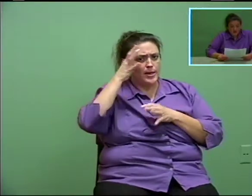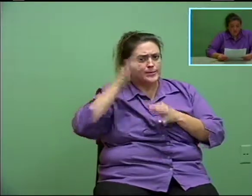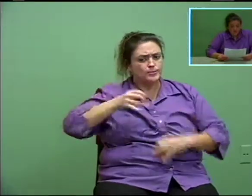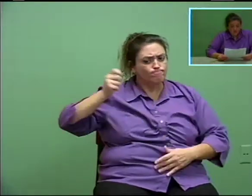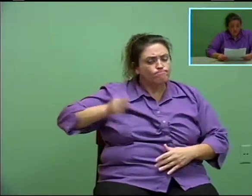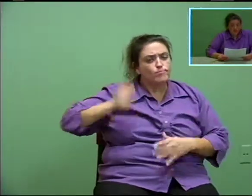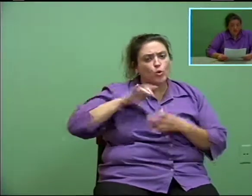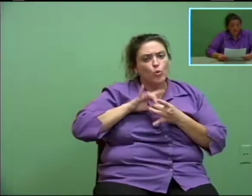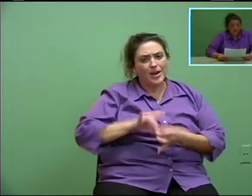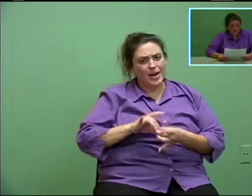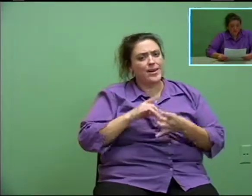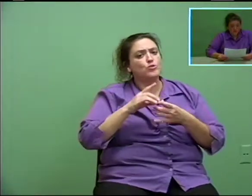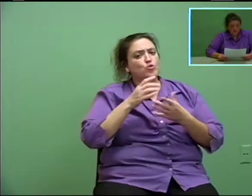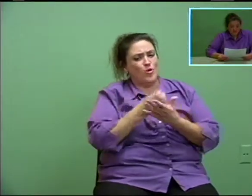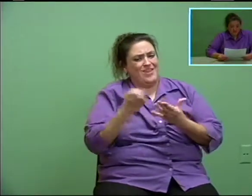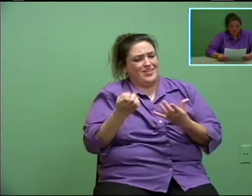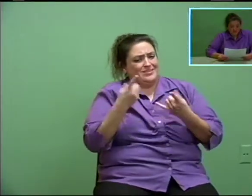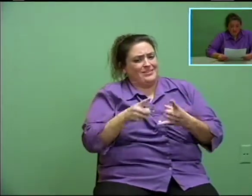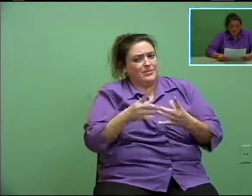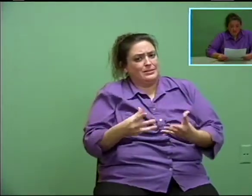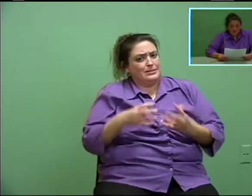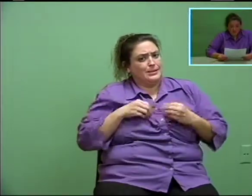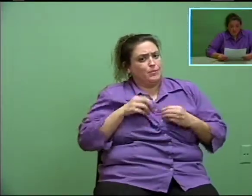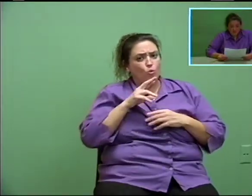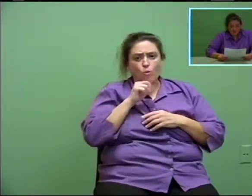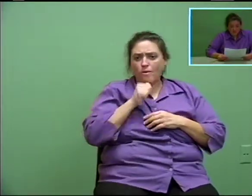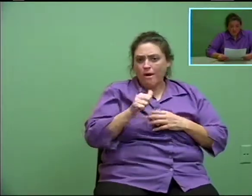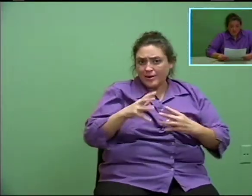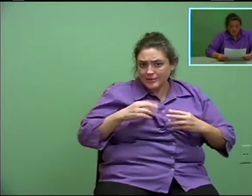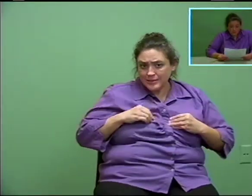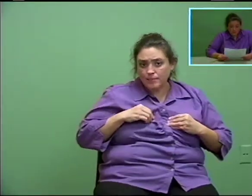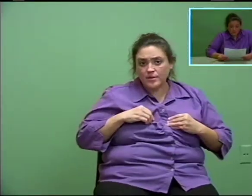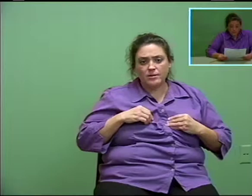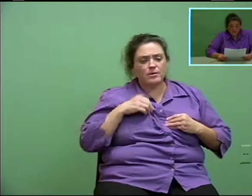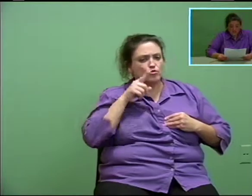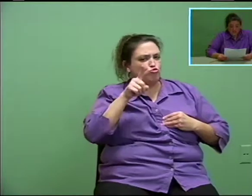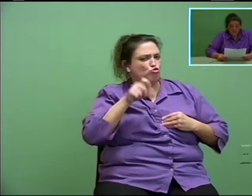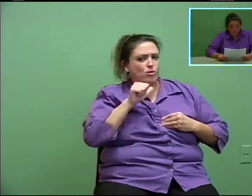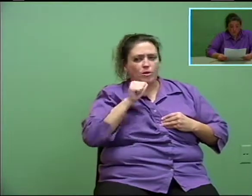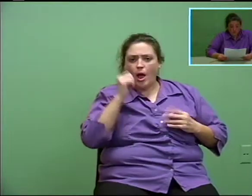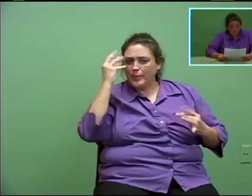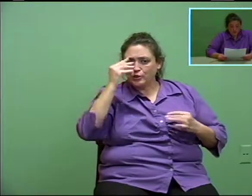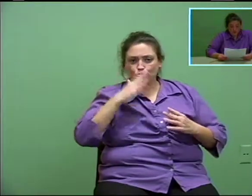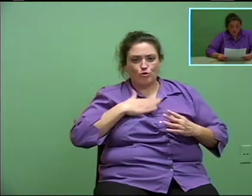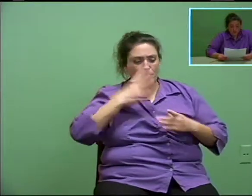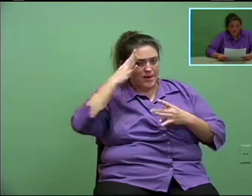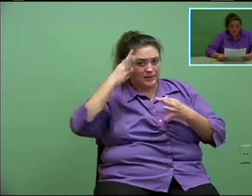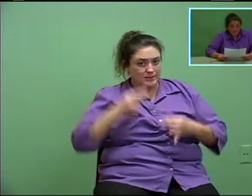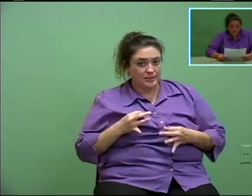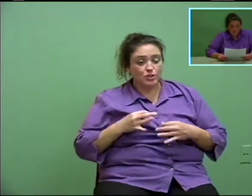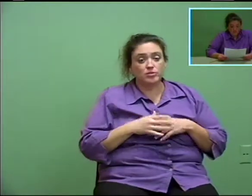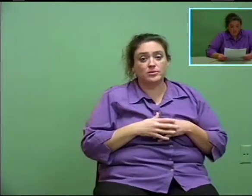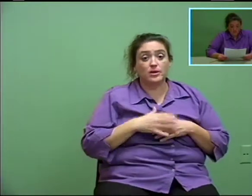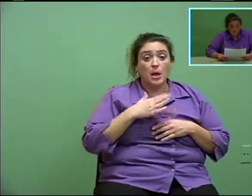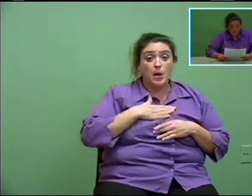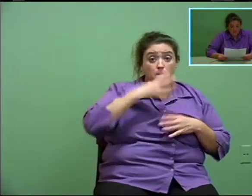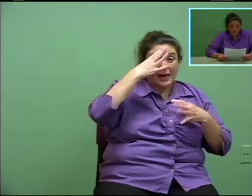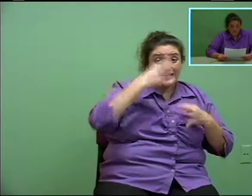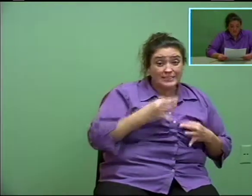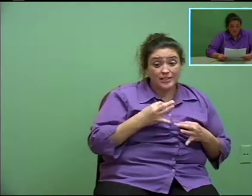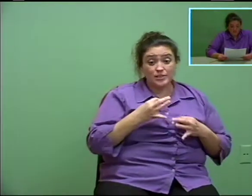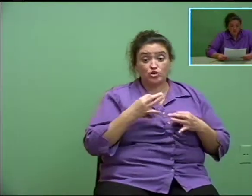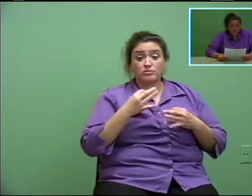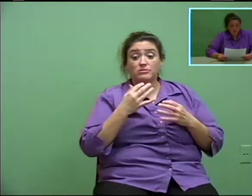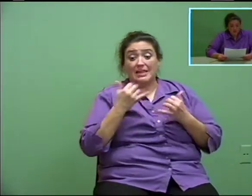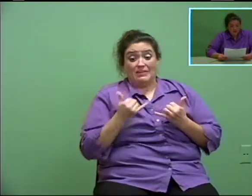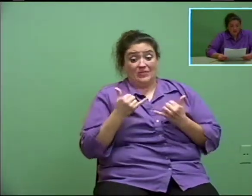not concern yourself with these rulings. Neither by such rulings, these instructions, nor any other remarks which I